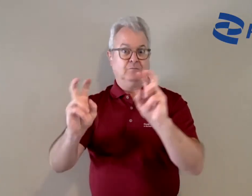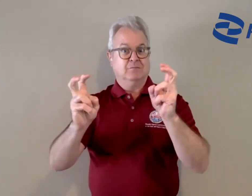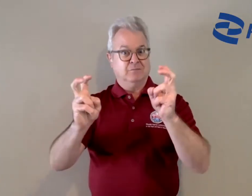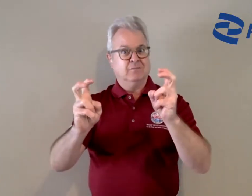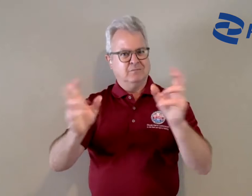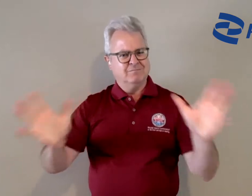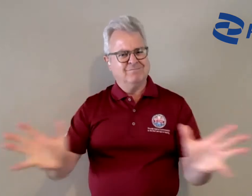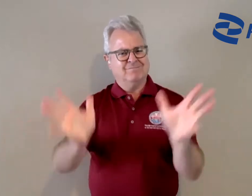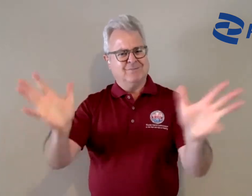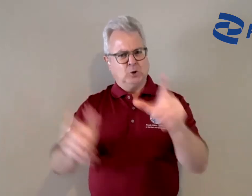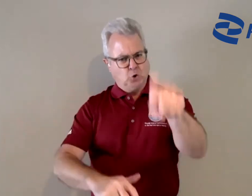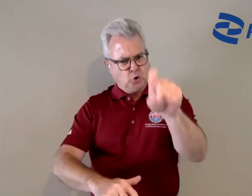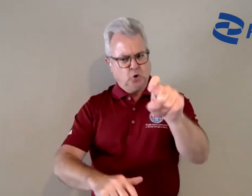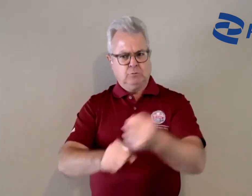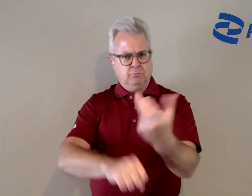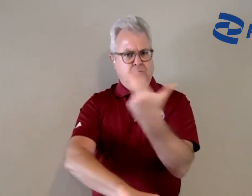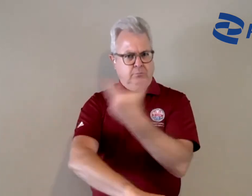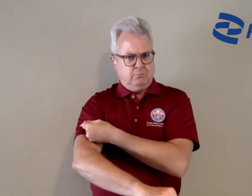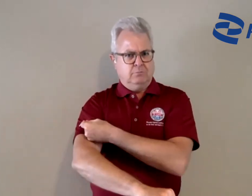Pfizer.